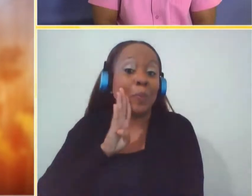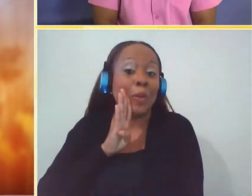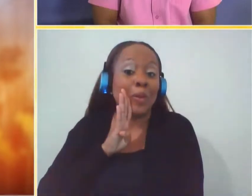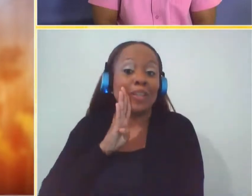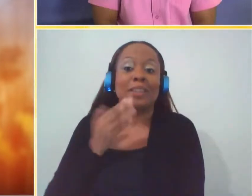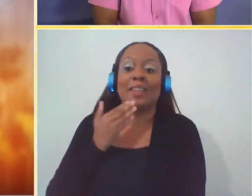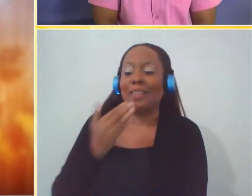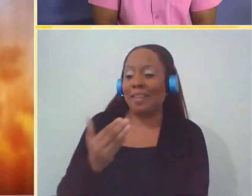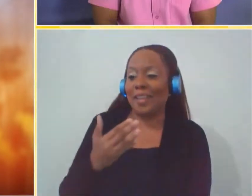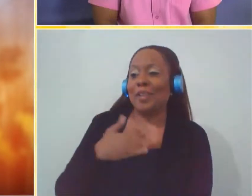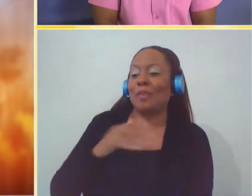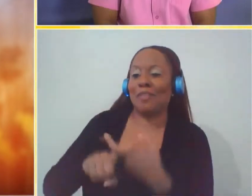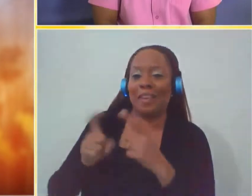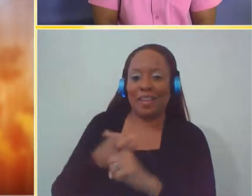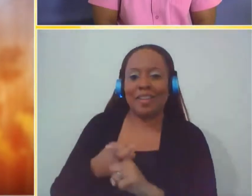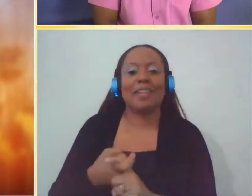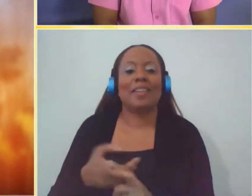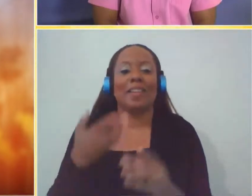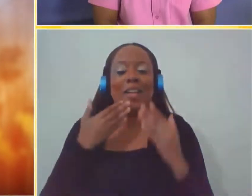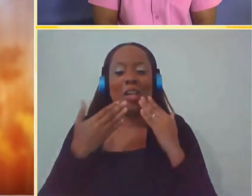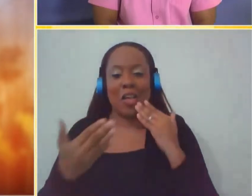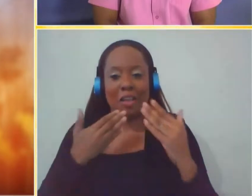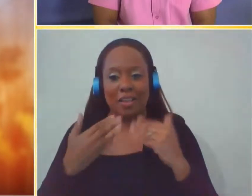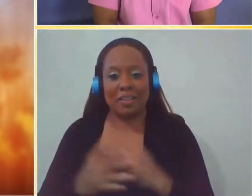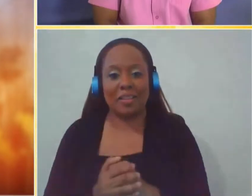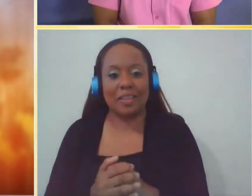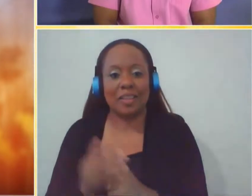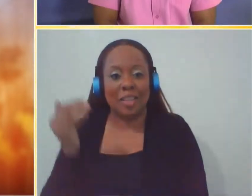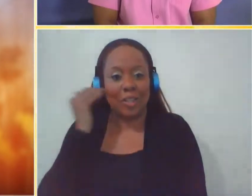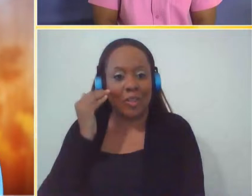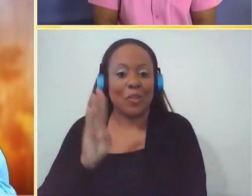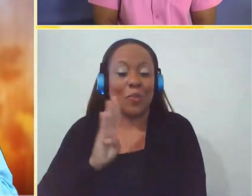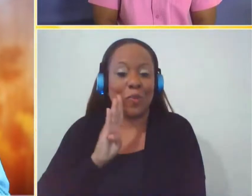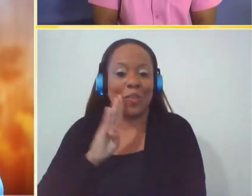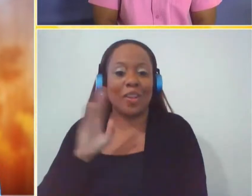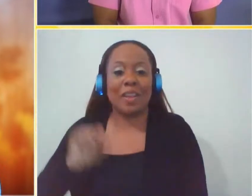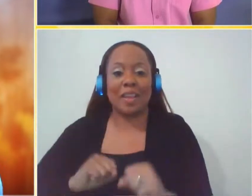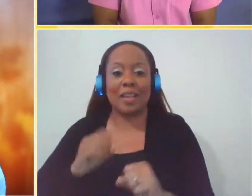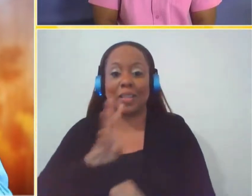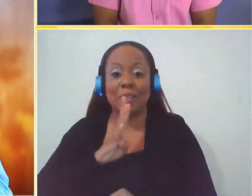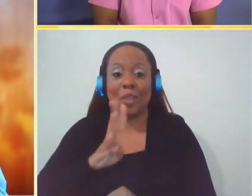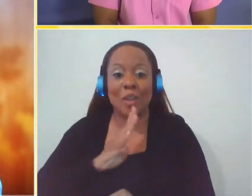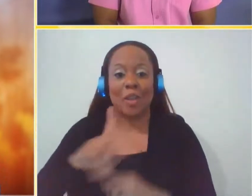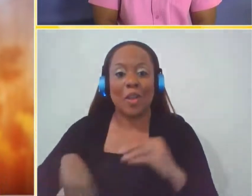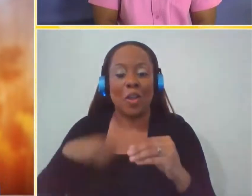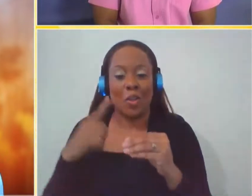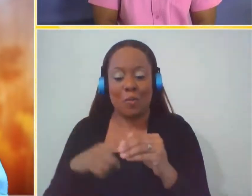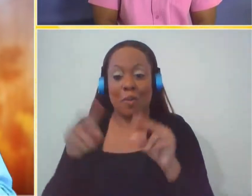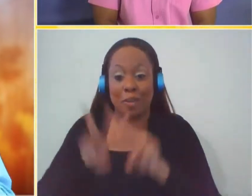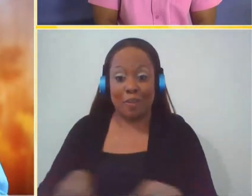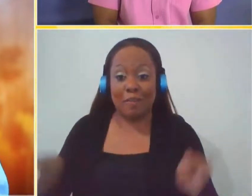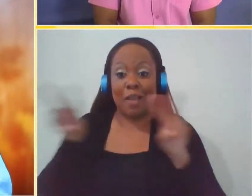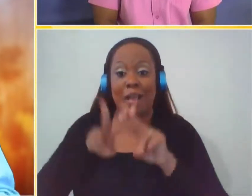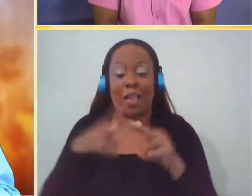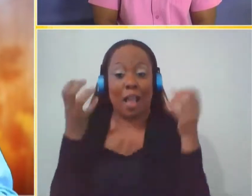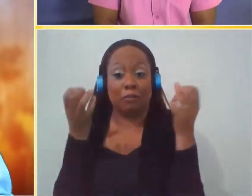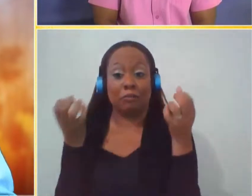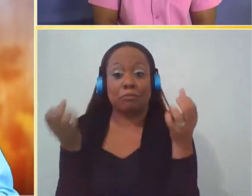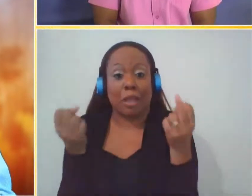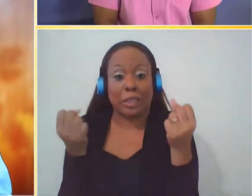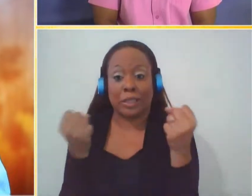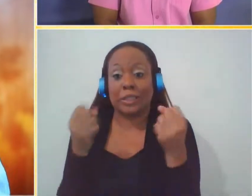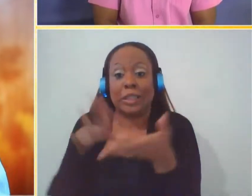for joining us to help us understand better. And I know, Bonnie, you can talk to us a little bit about the value of sign language and learning